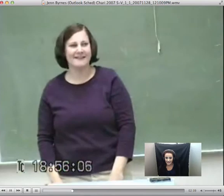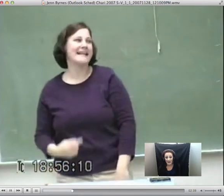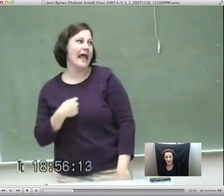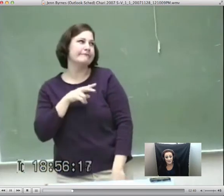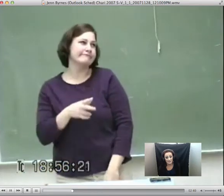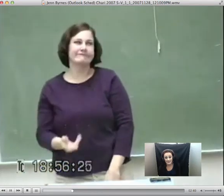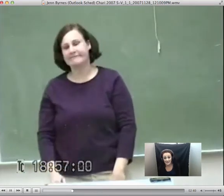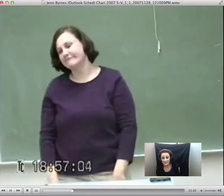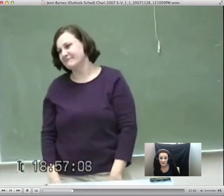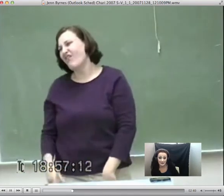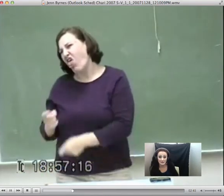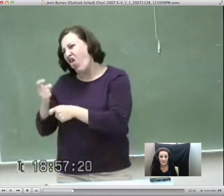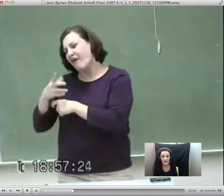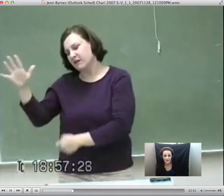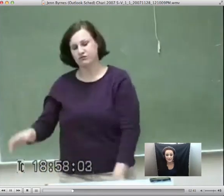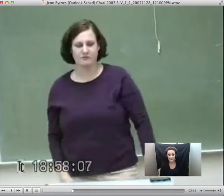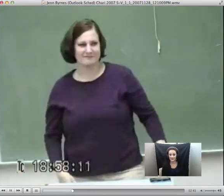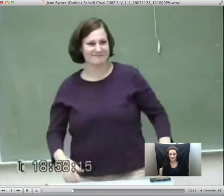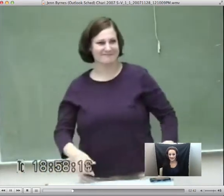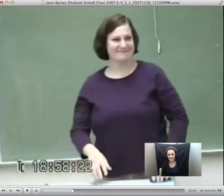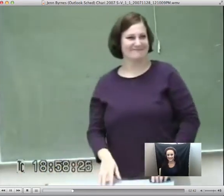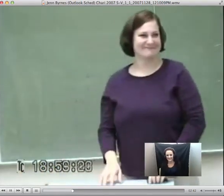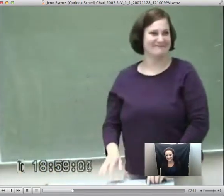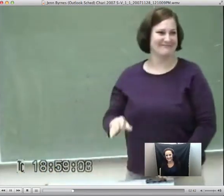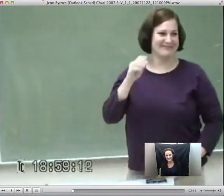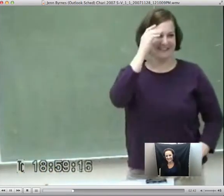I'm surprised I actually don't include my bathroom time in there.